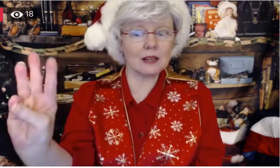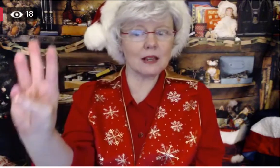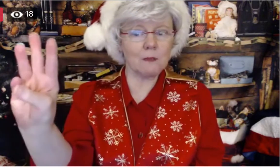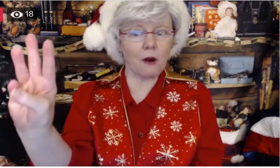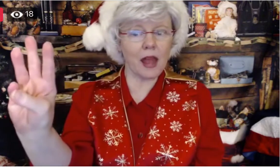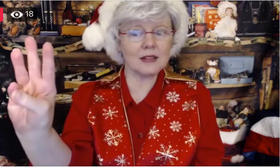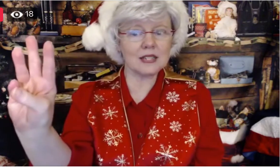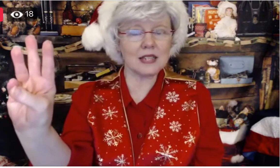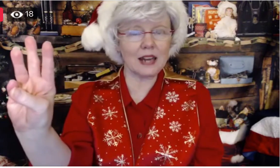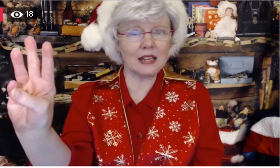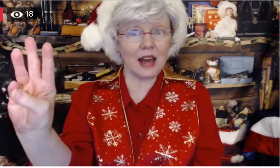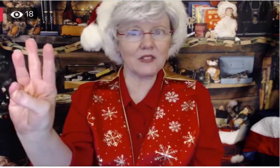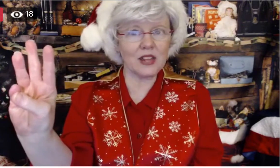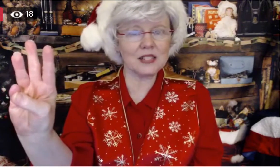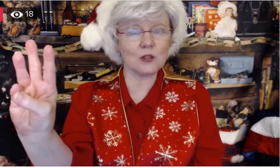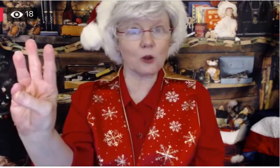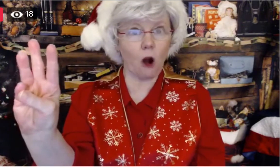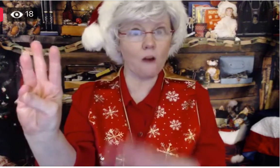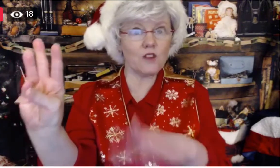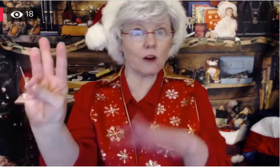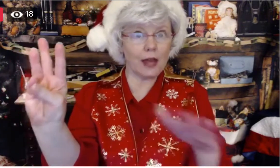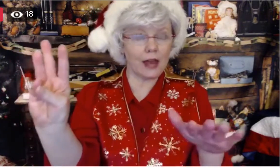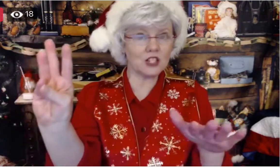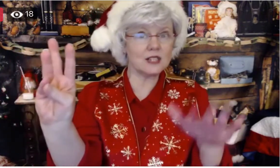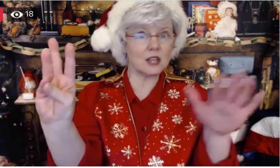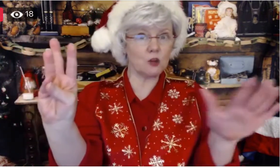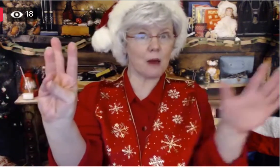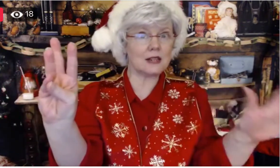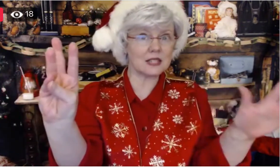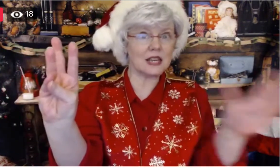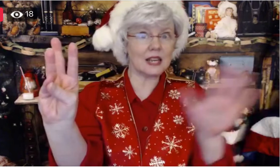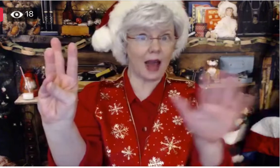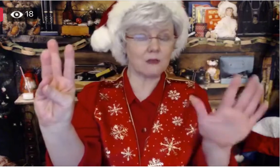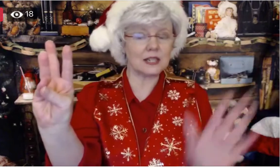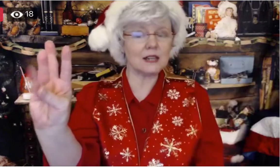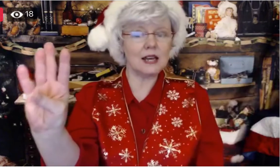keep our hands steady like this, so there are variations that you might see in counting.